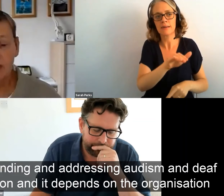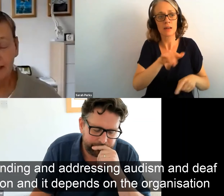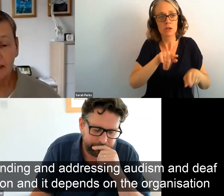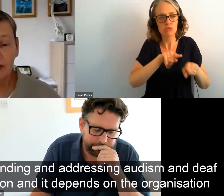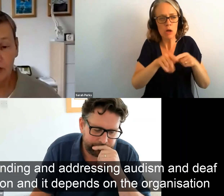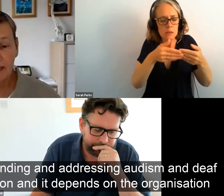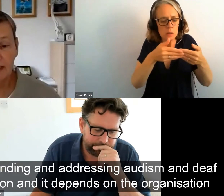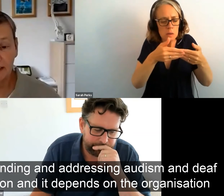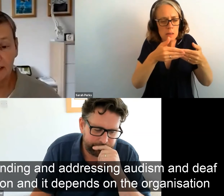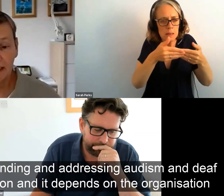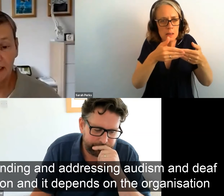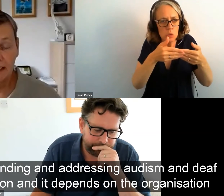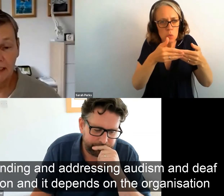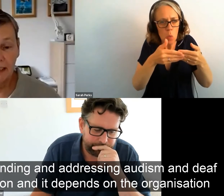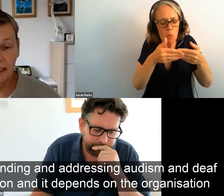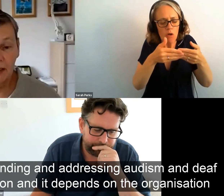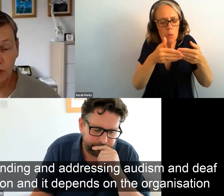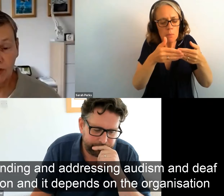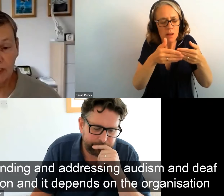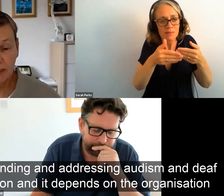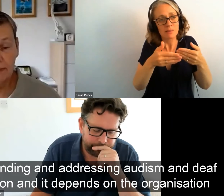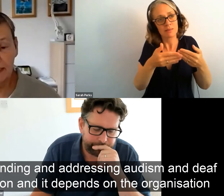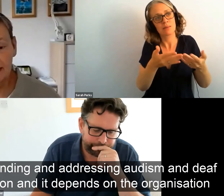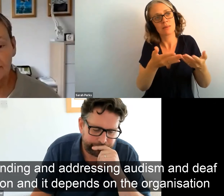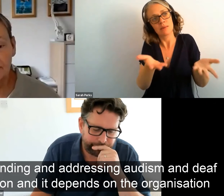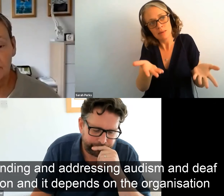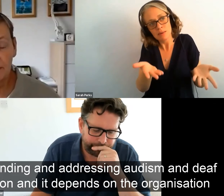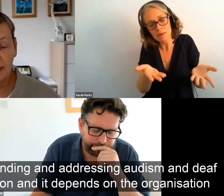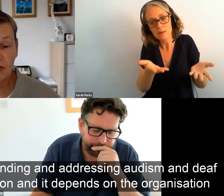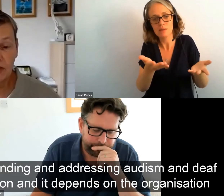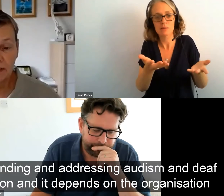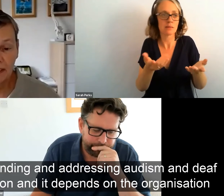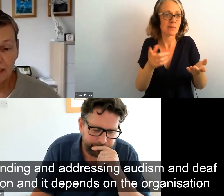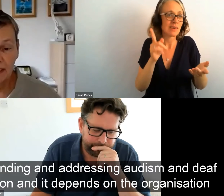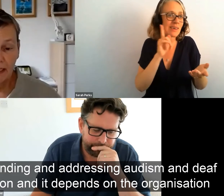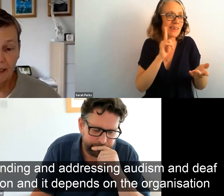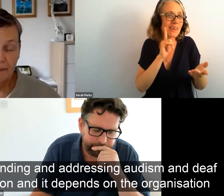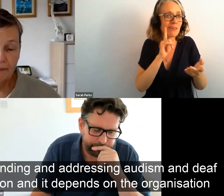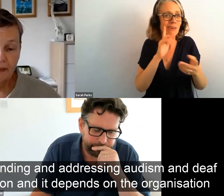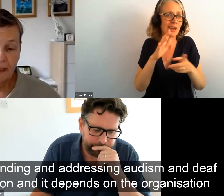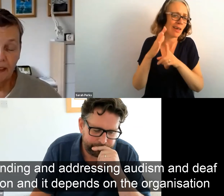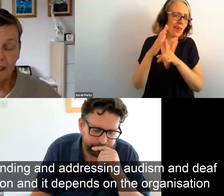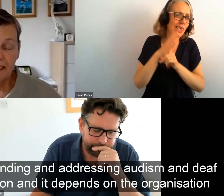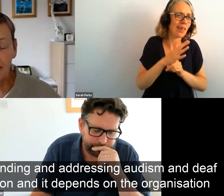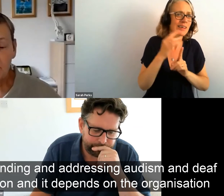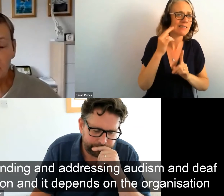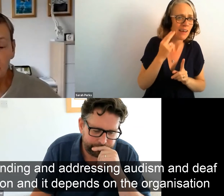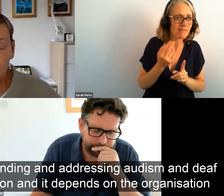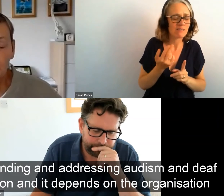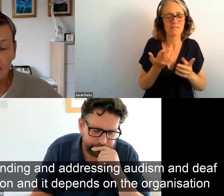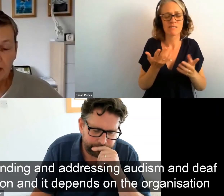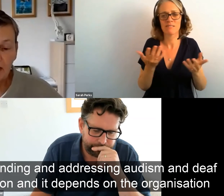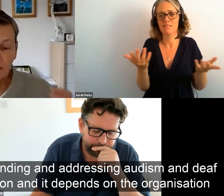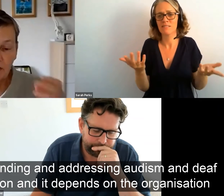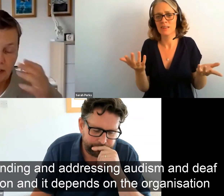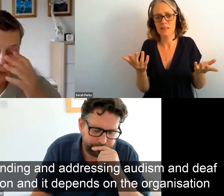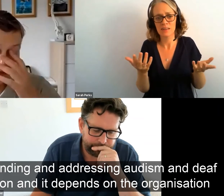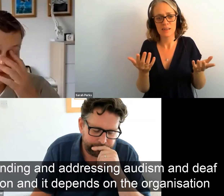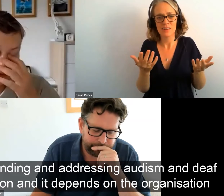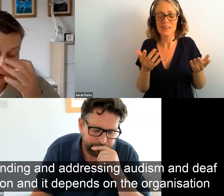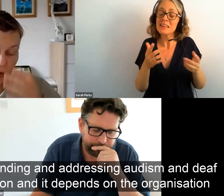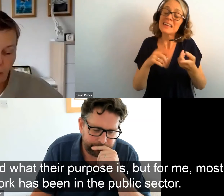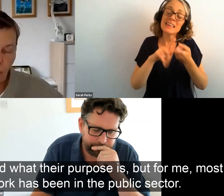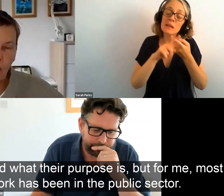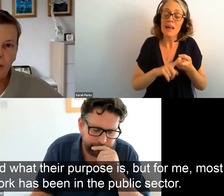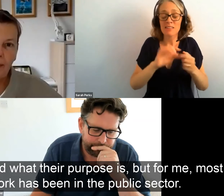on understanding and addressing autism and deaf discrimination. It depends on the organisation that